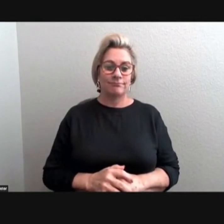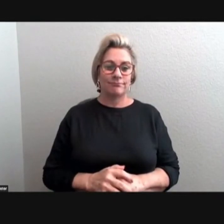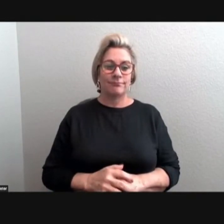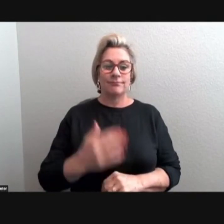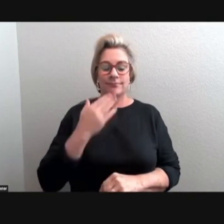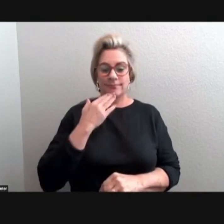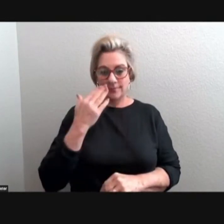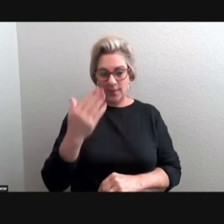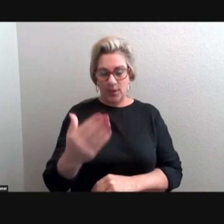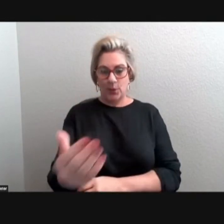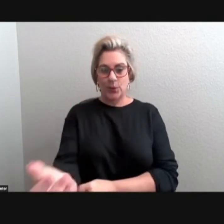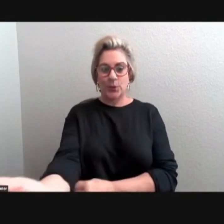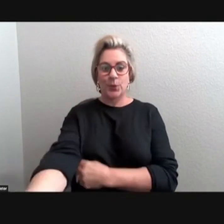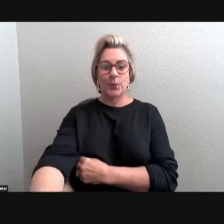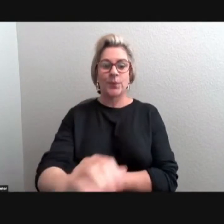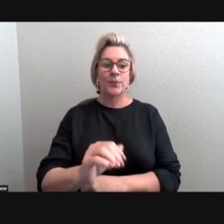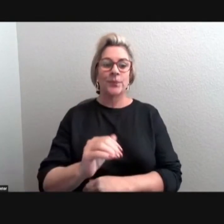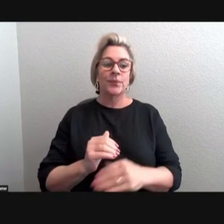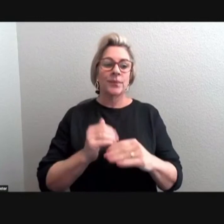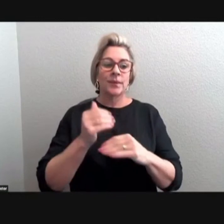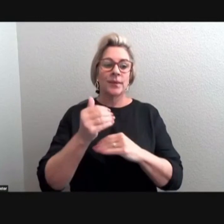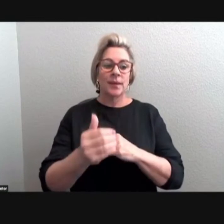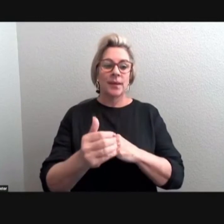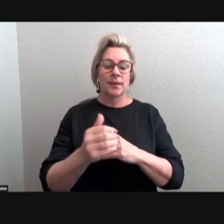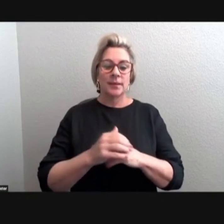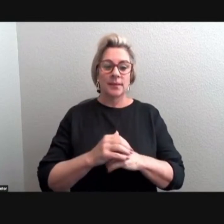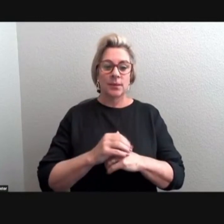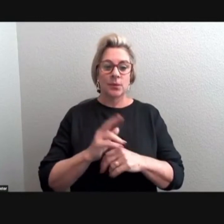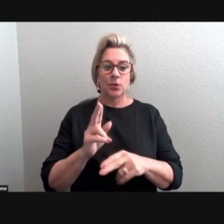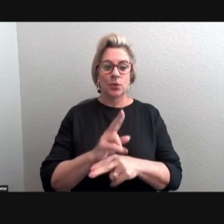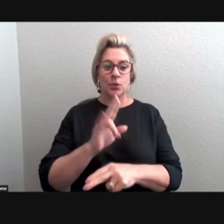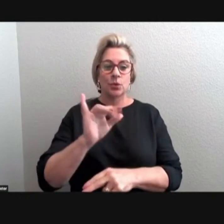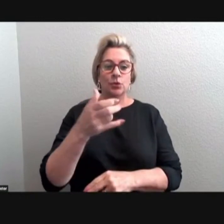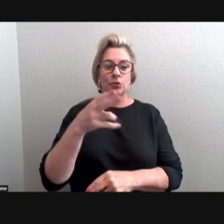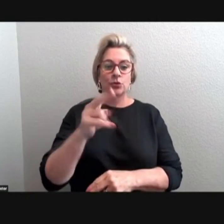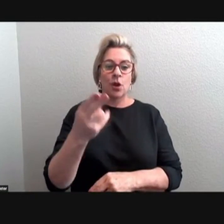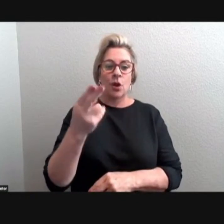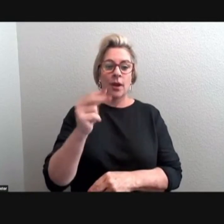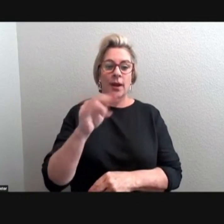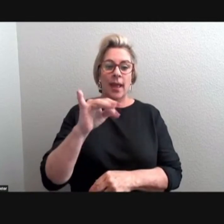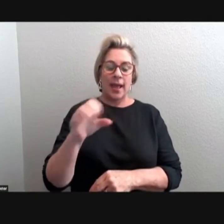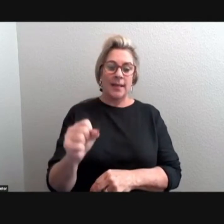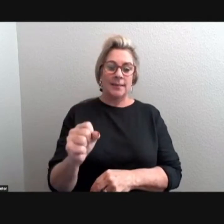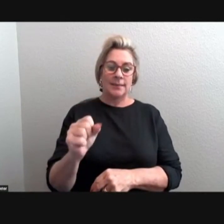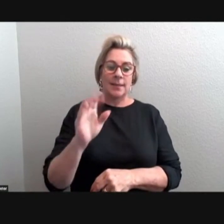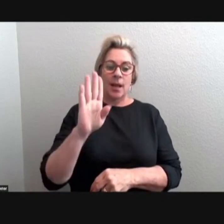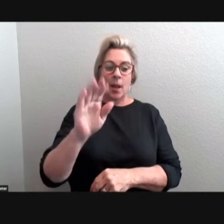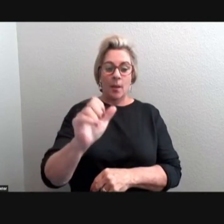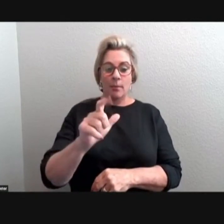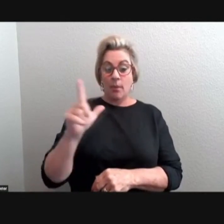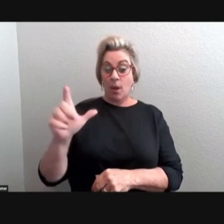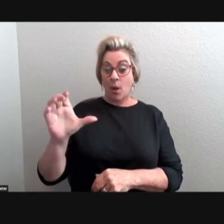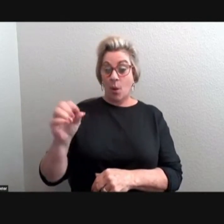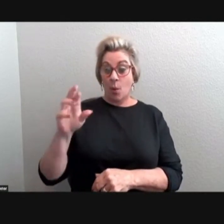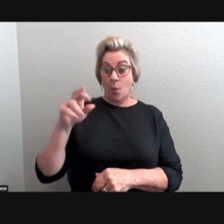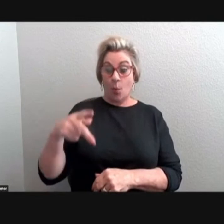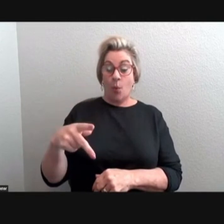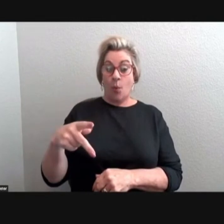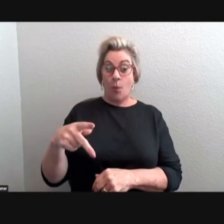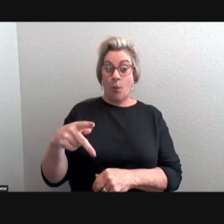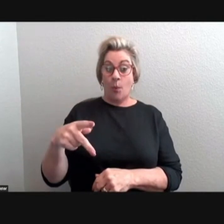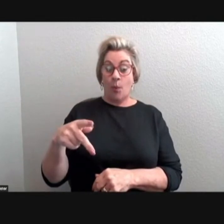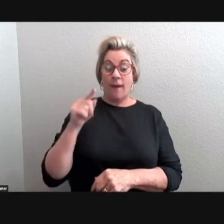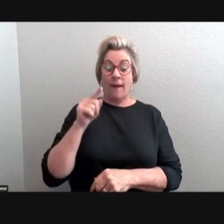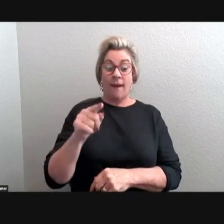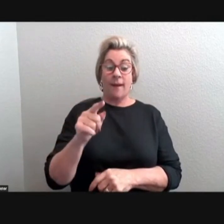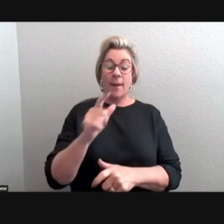thank you. And I next want to introduce John Hayes. You know, Ball Corporation is really one of the